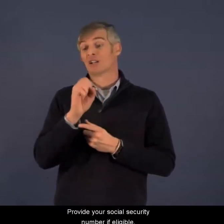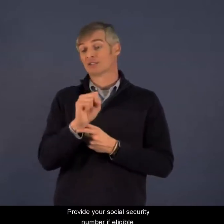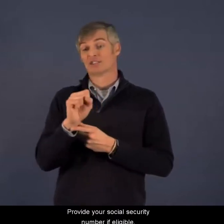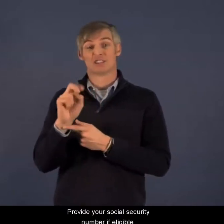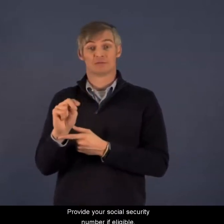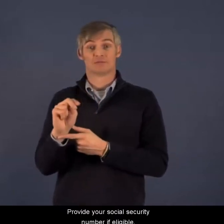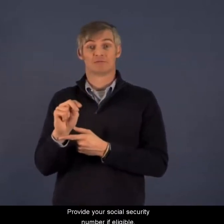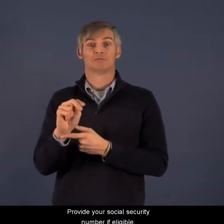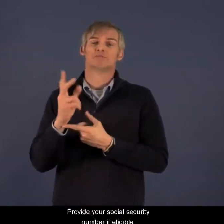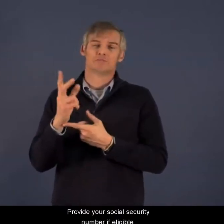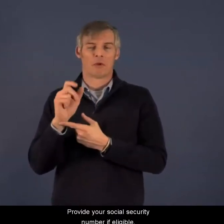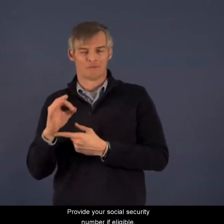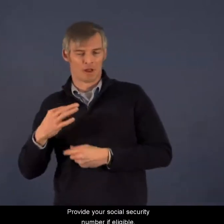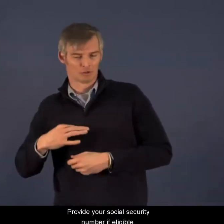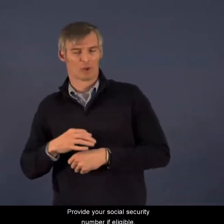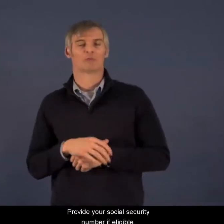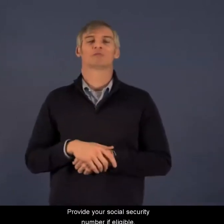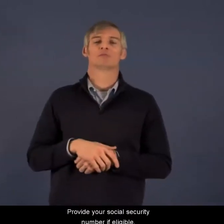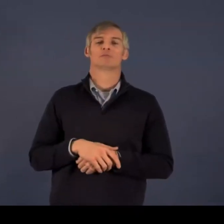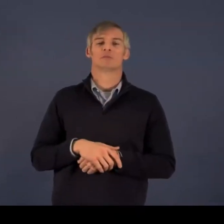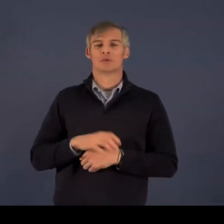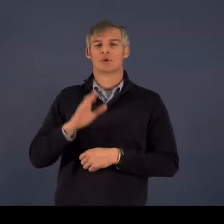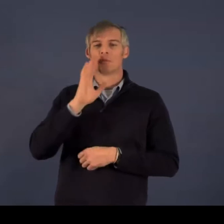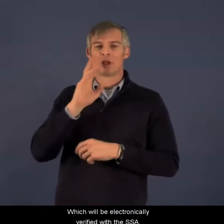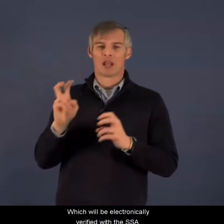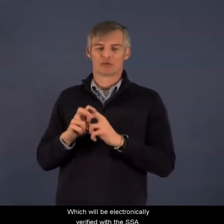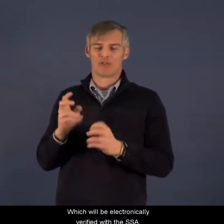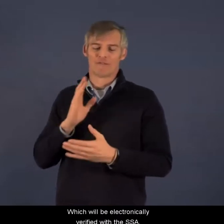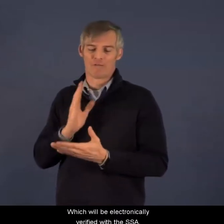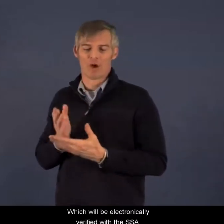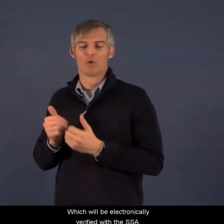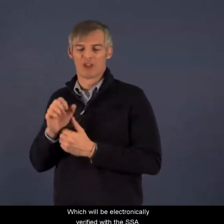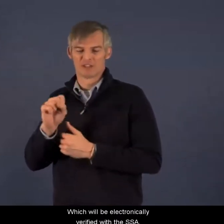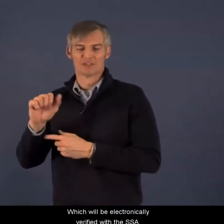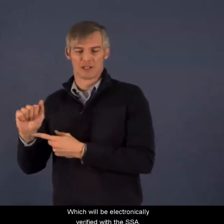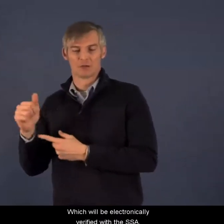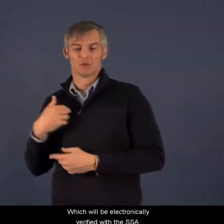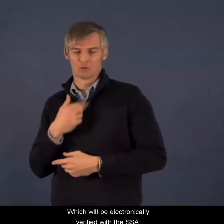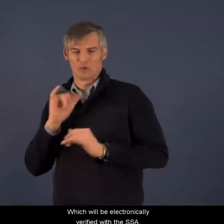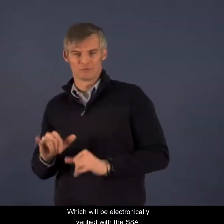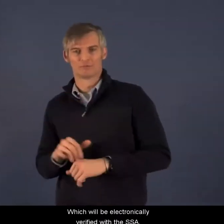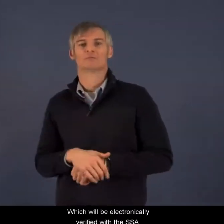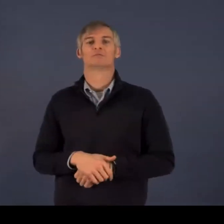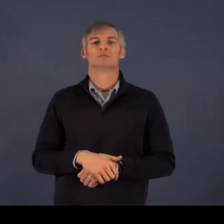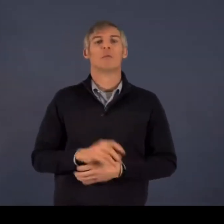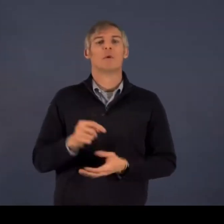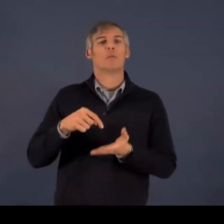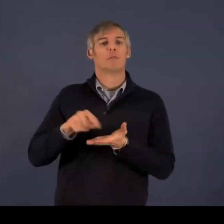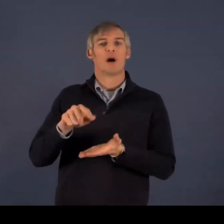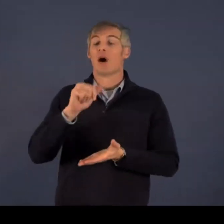Provide your social security number if eligible, which will be electronically verified with the SSA.